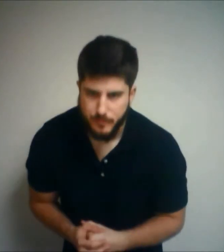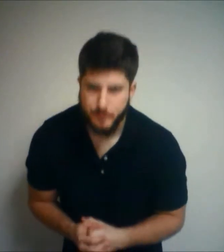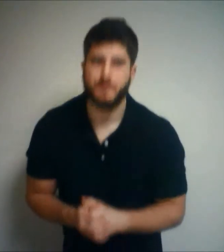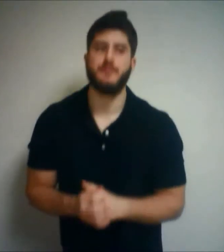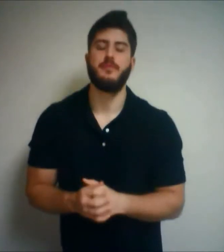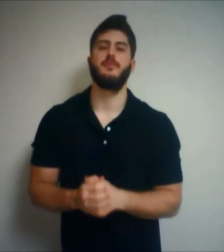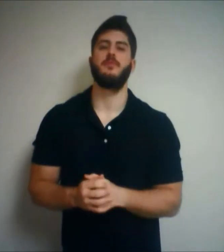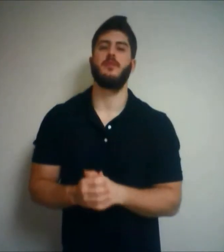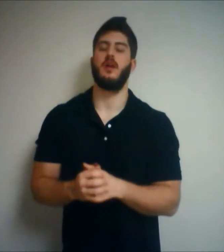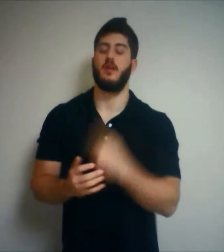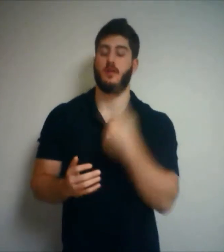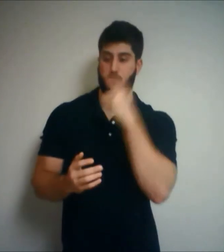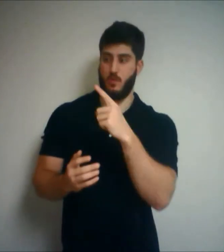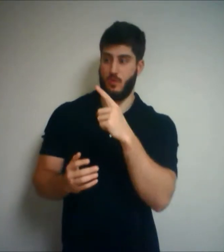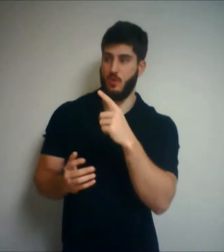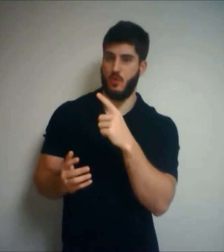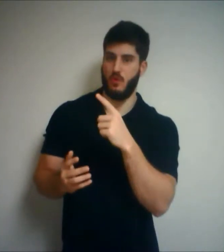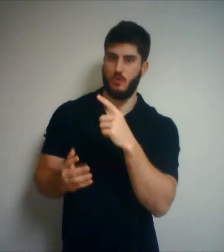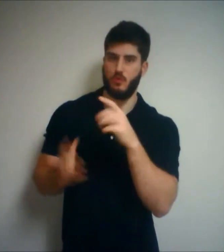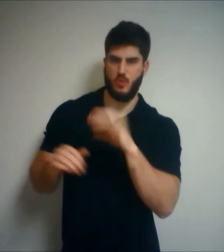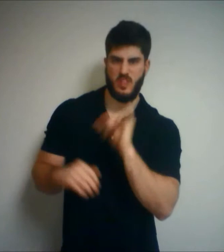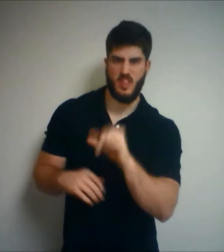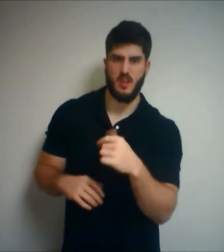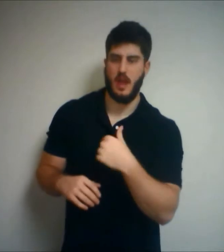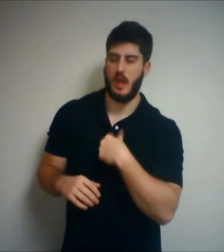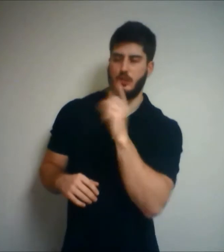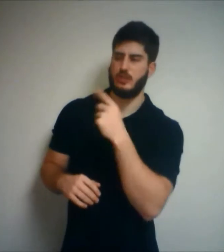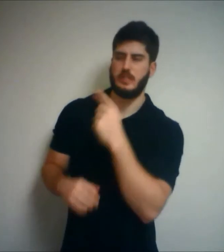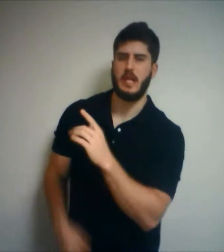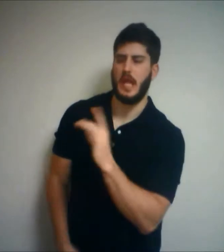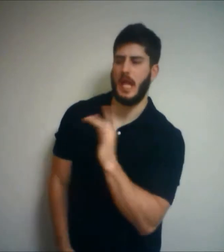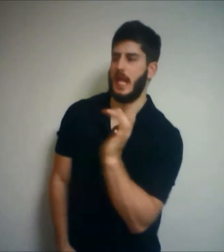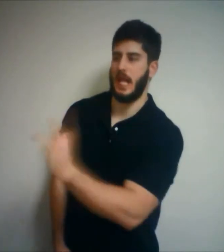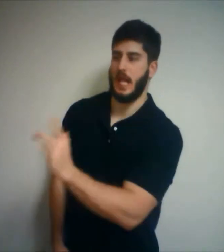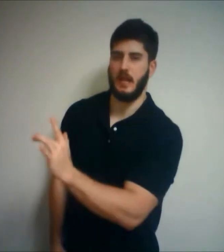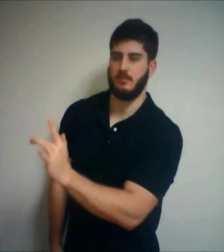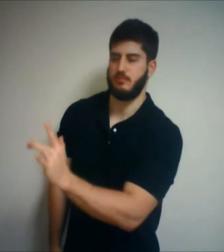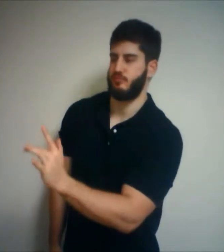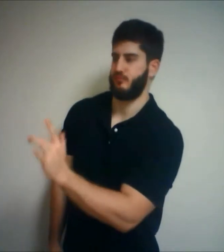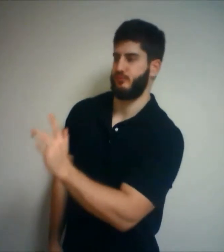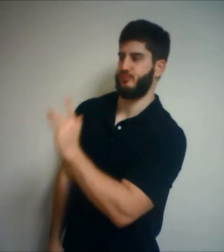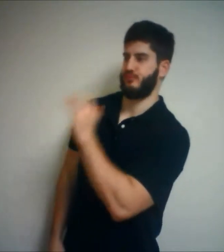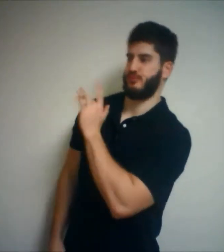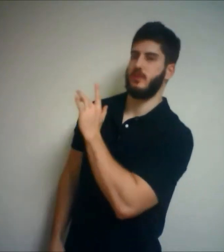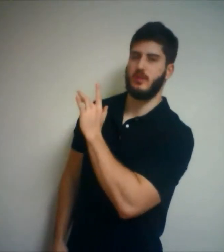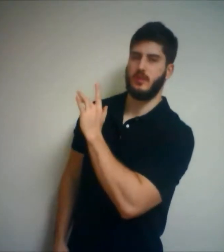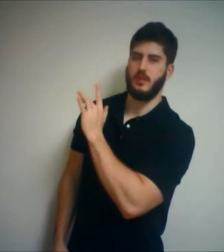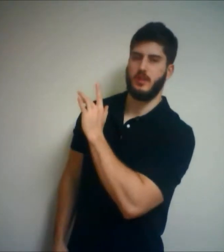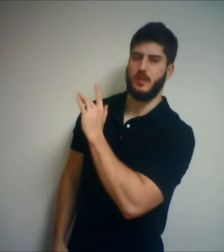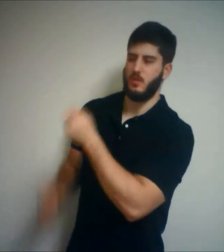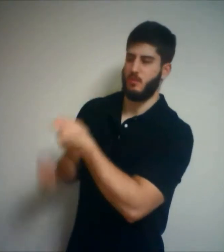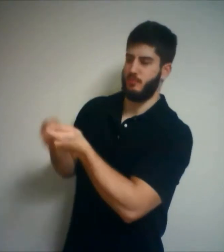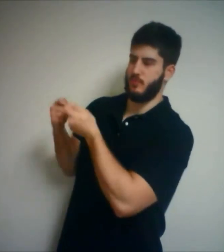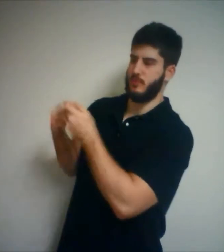In order to do that, I click on that and literally drag that to the header into the position I